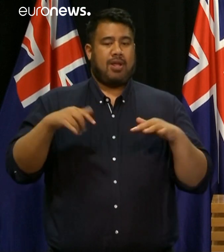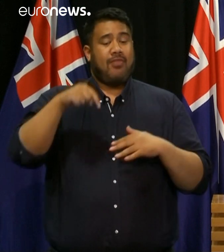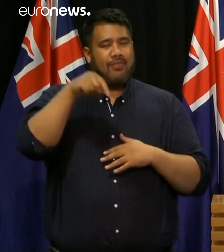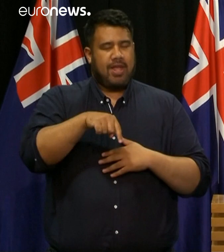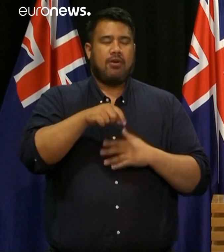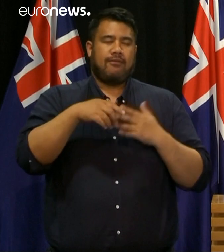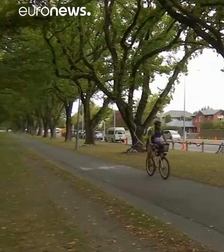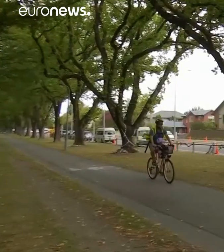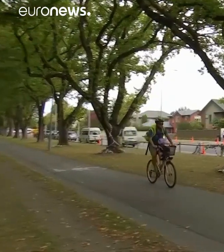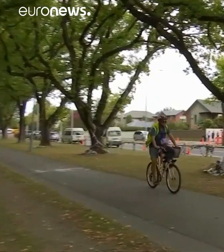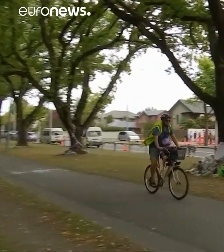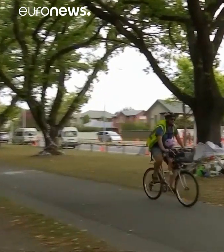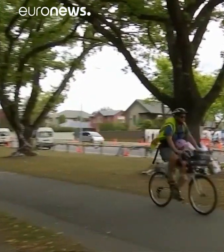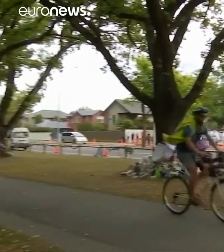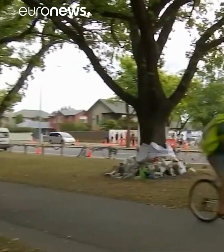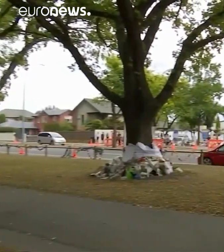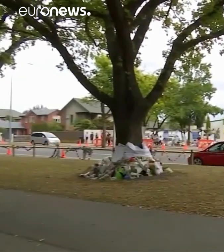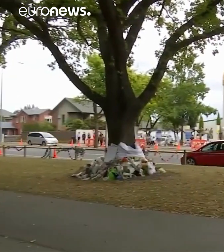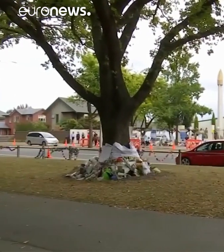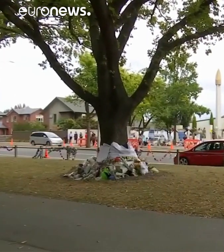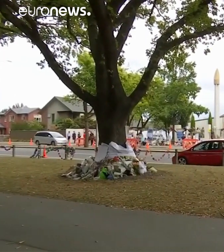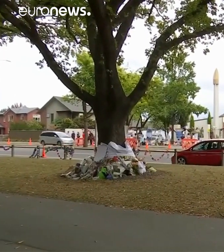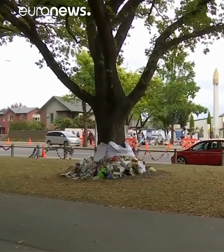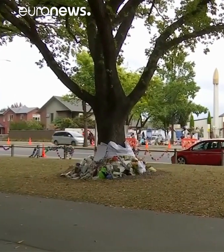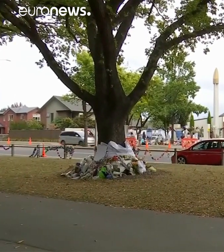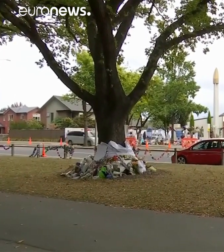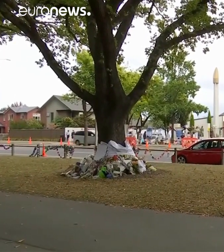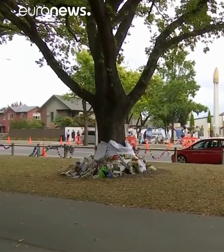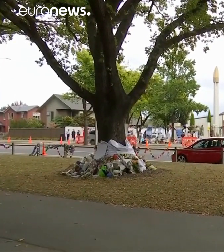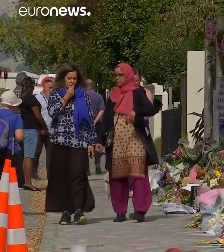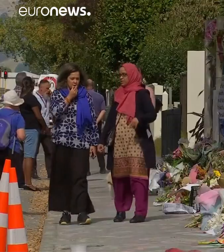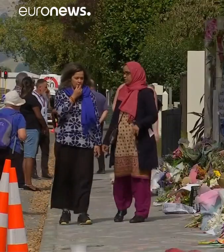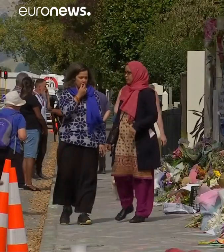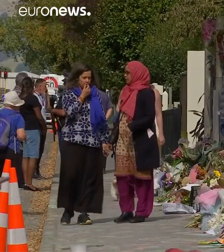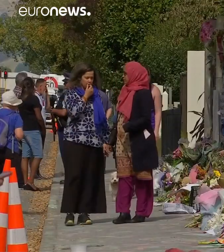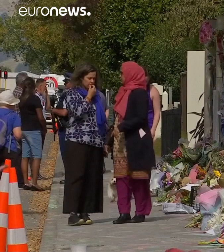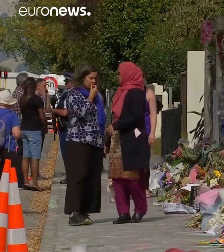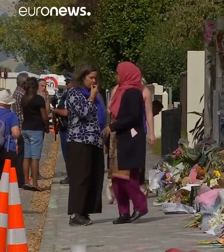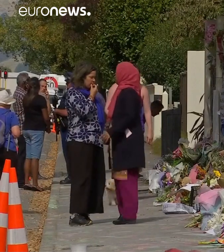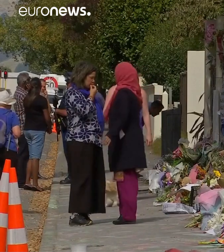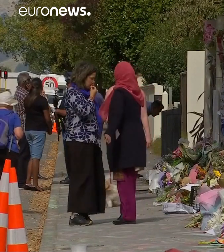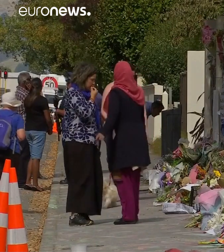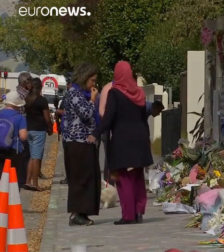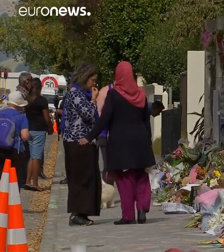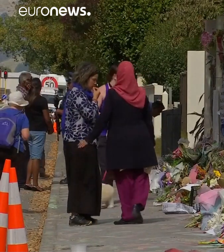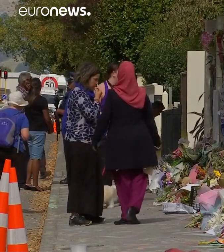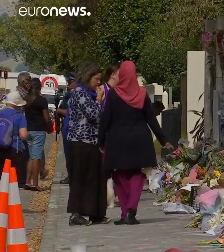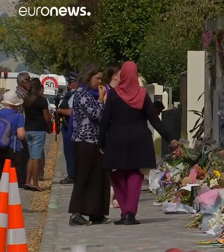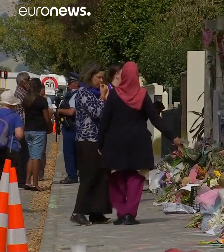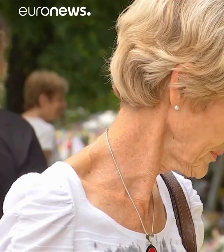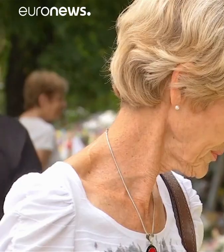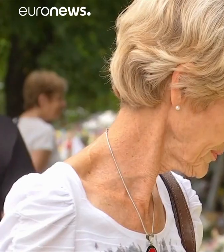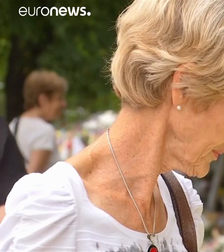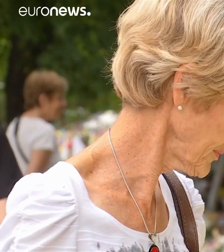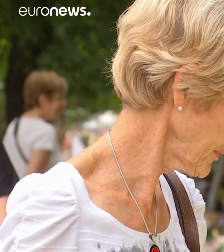for this instance. New Zealand remains in a state of shock after the attack that left 50 people dead. The Royal Commission's terms